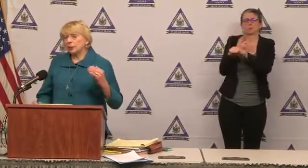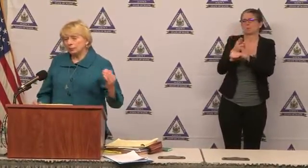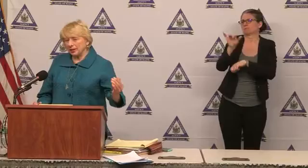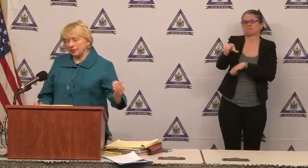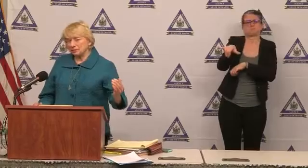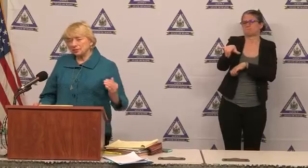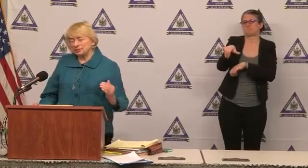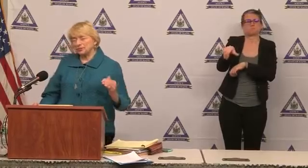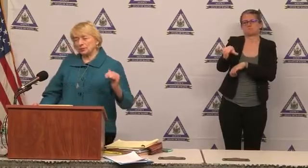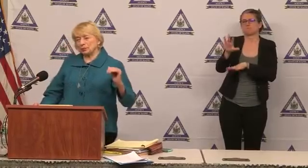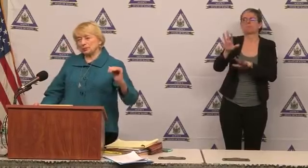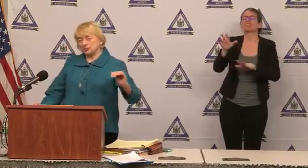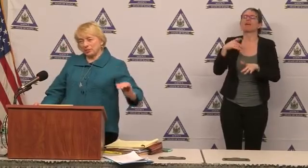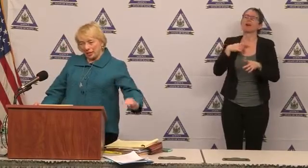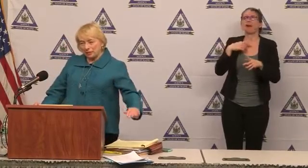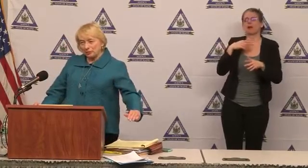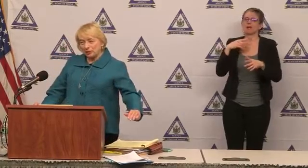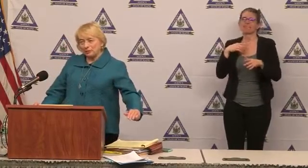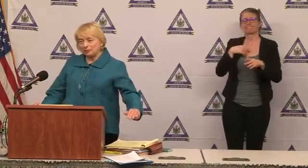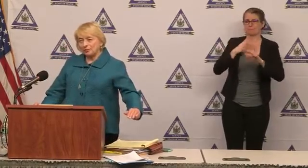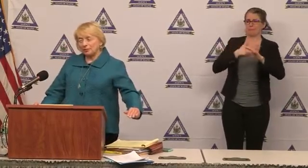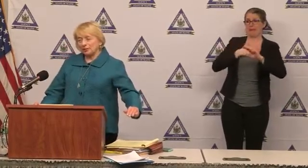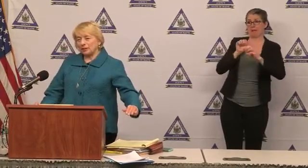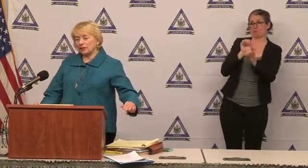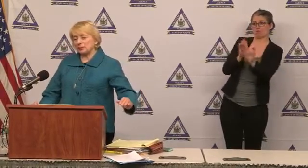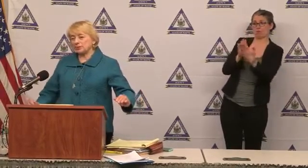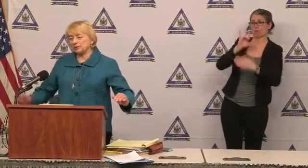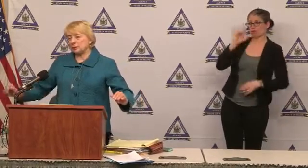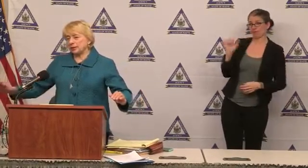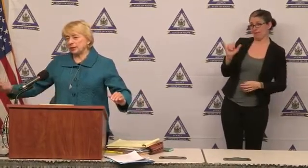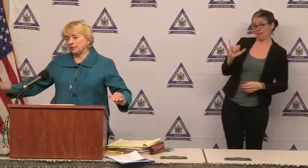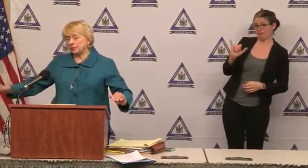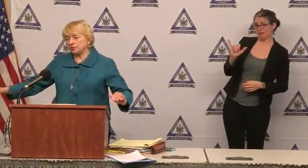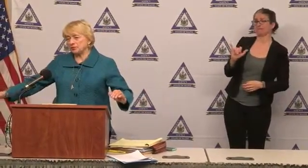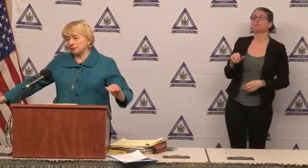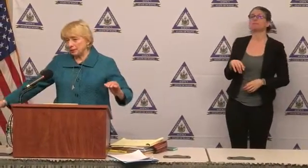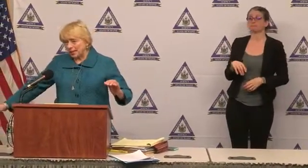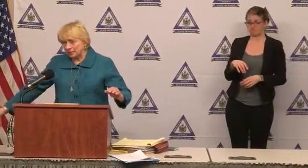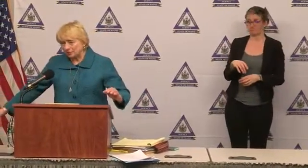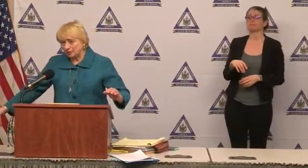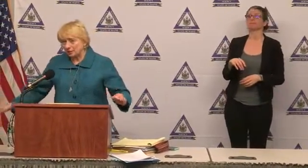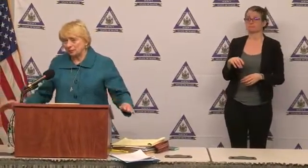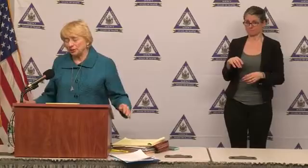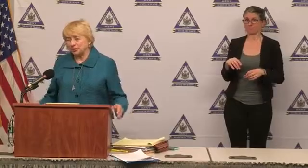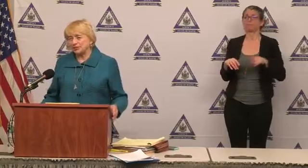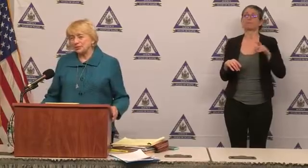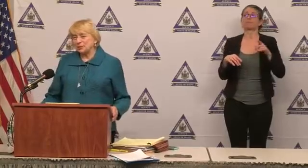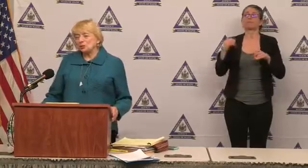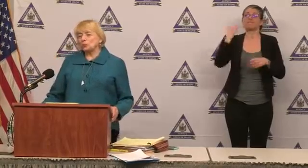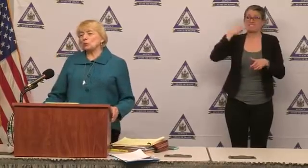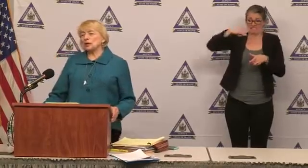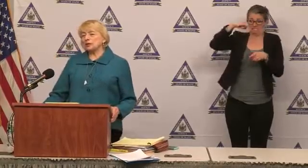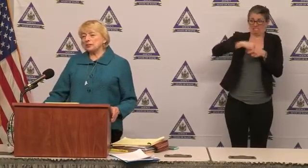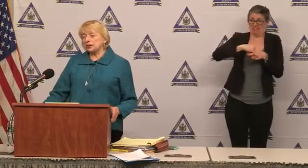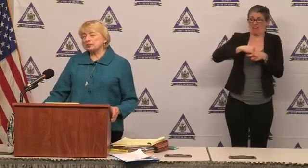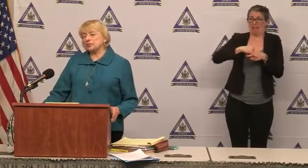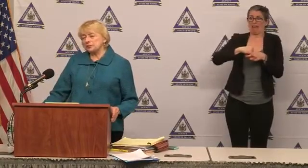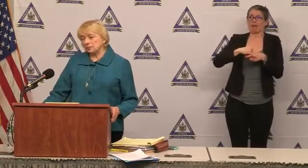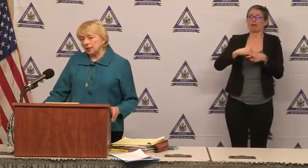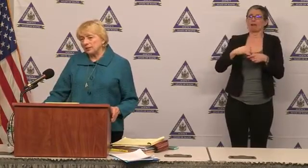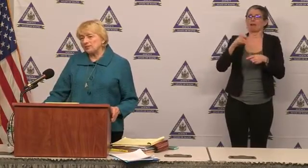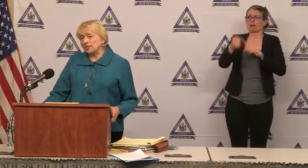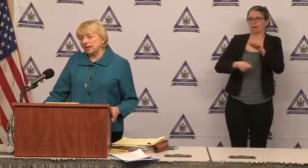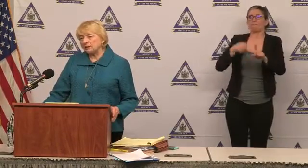are public health risks to people staying in place as well as public health risks to people not staying in place. We're weighing those,